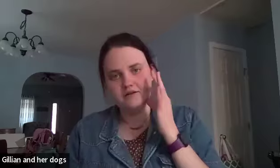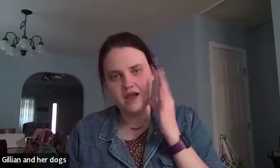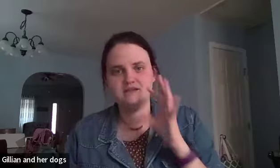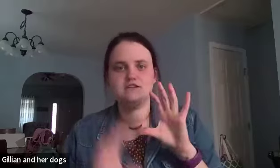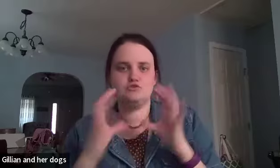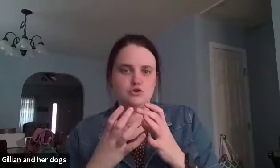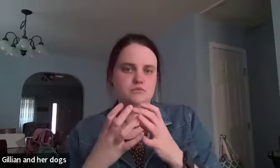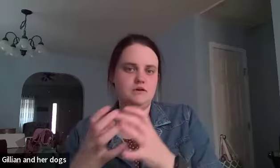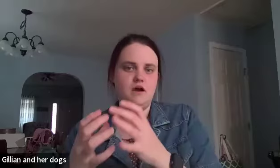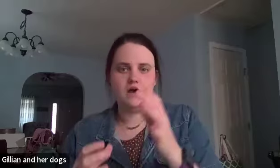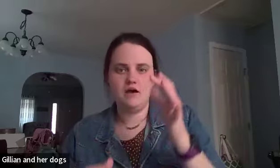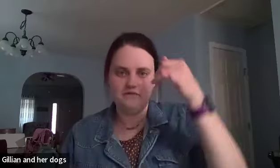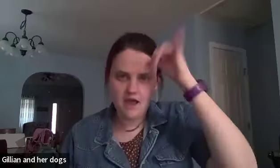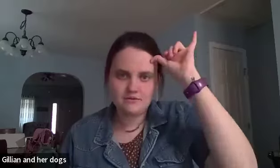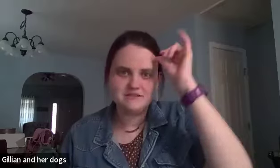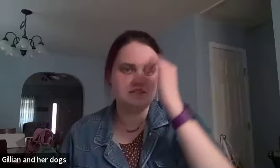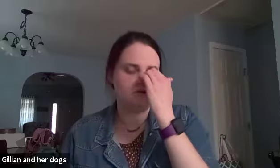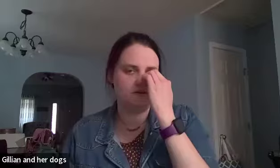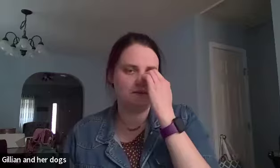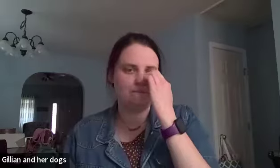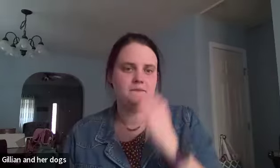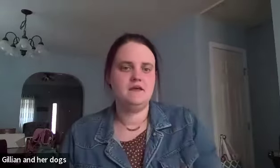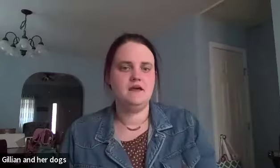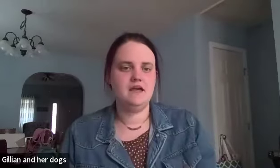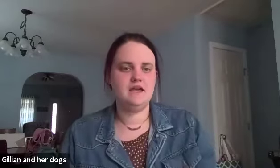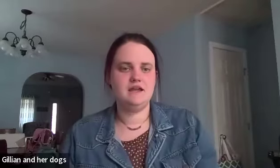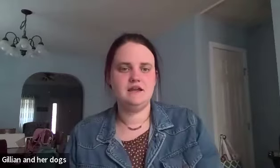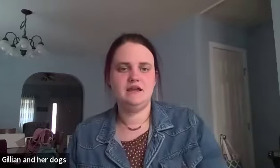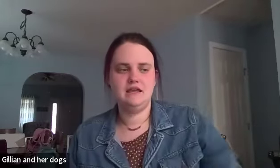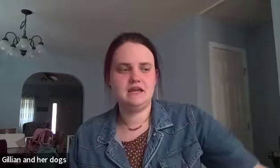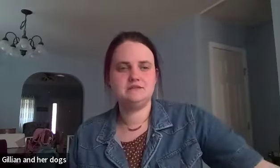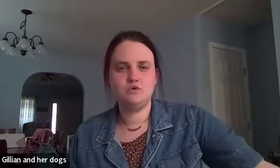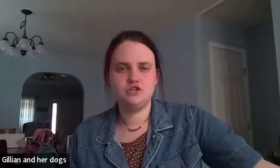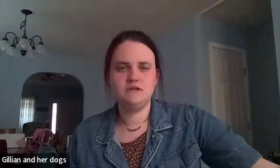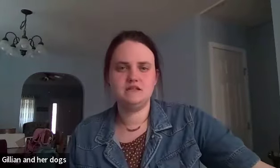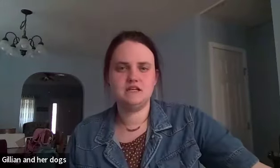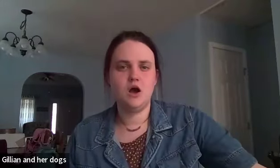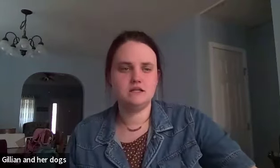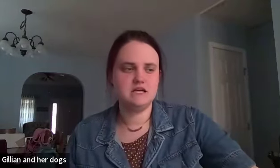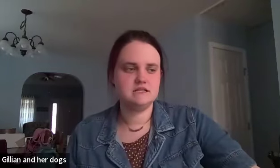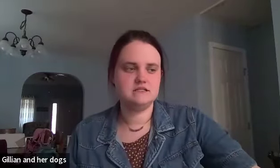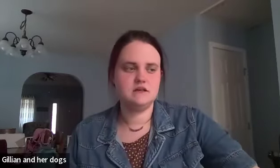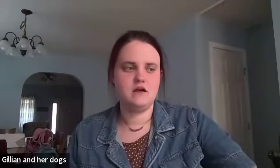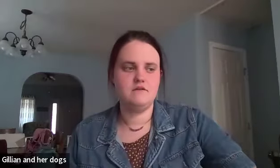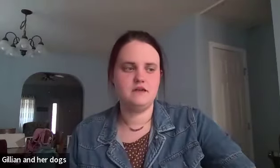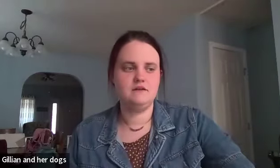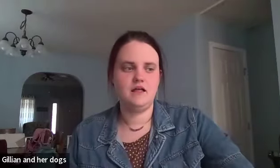of cats, a group of cows, that sort of thing. And again, it's more so because the context of it,